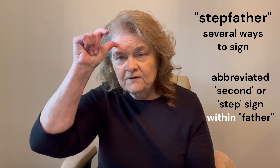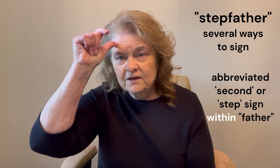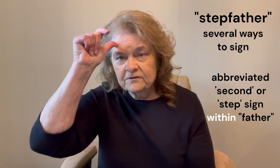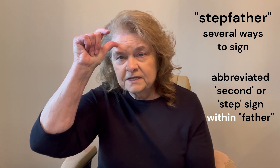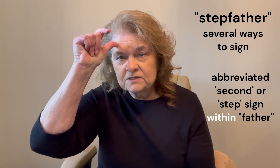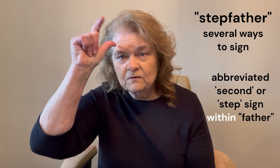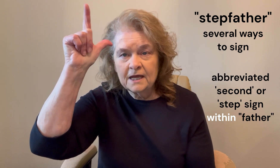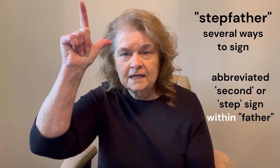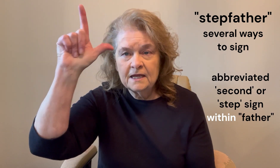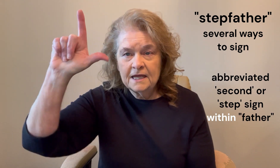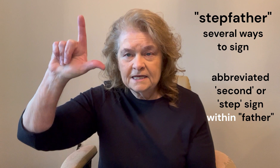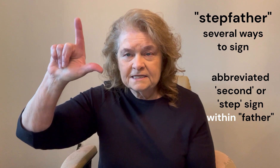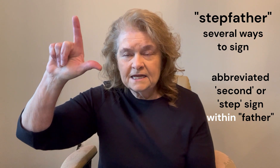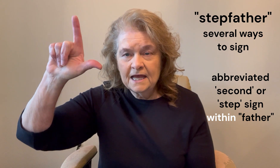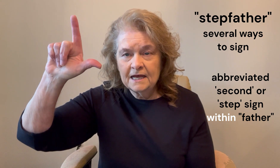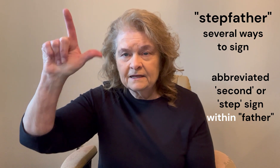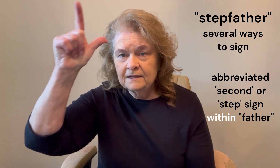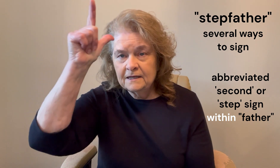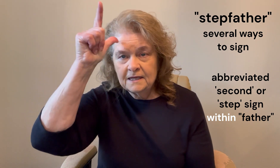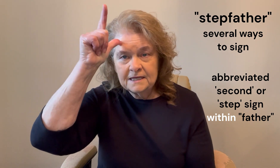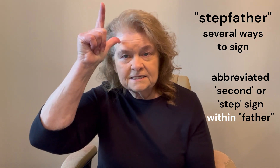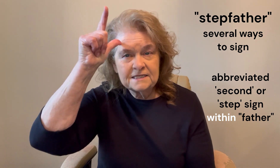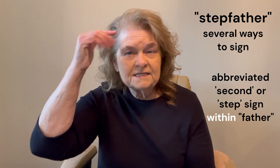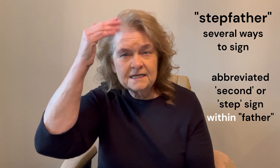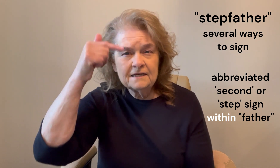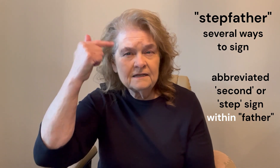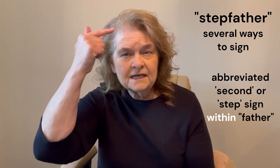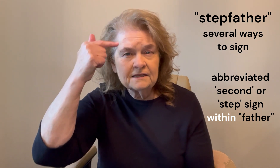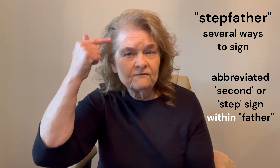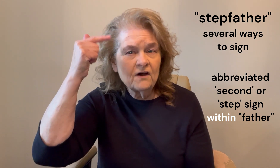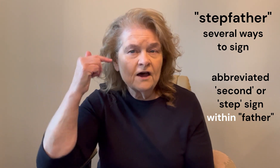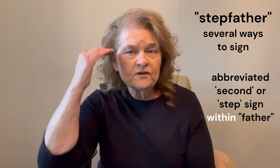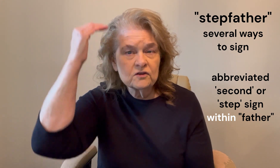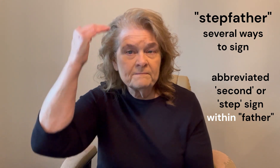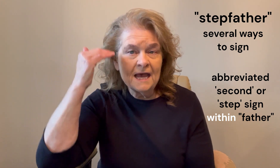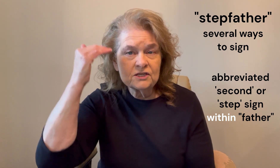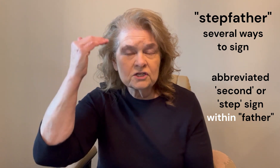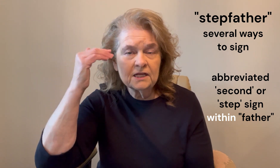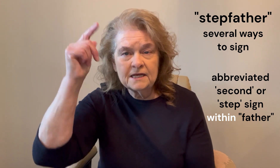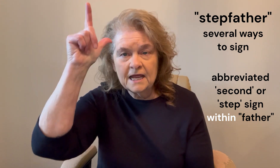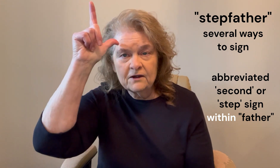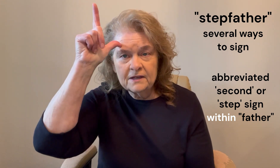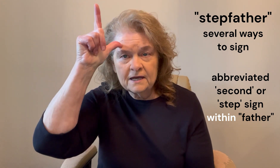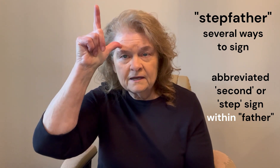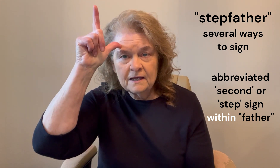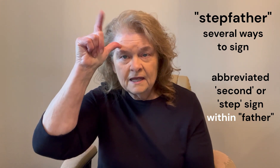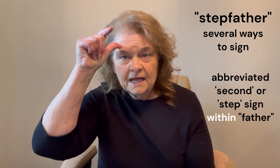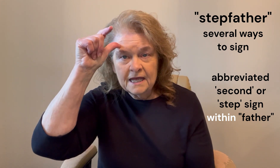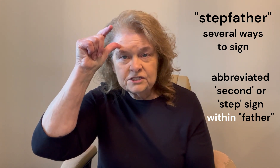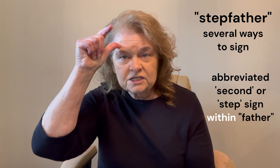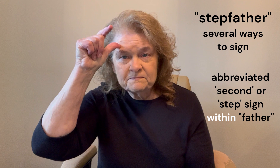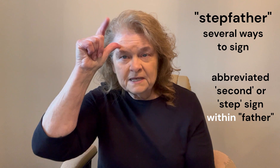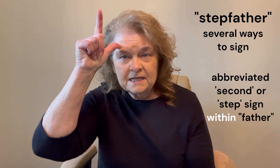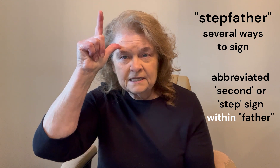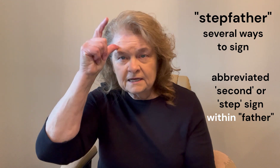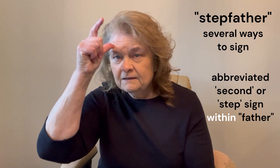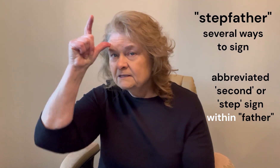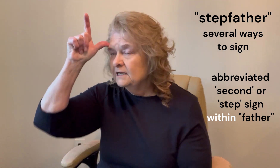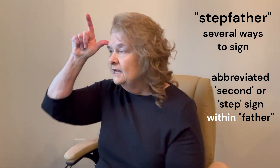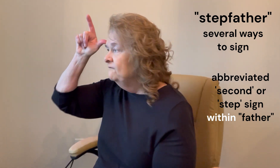stepfather this way. It's an L, still at the father, the masculine area, and just bend the left